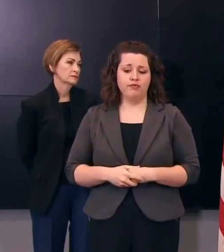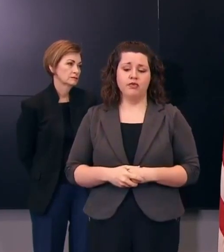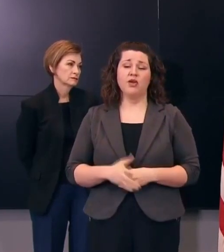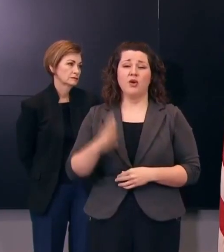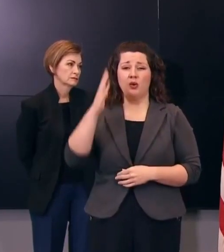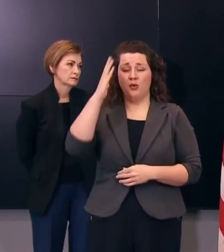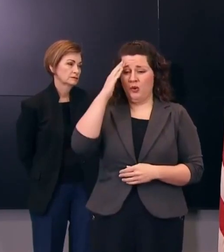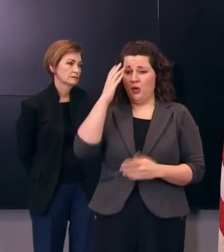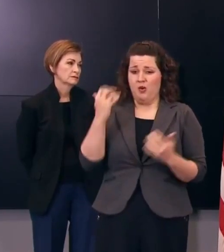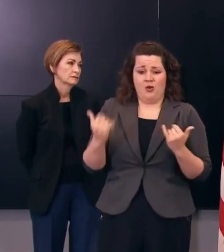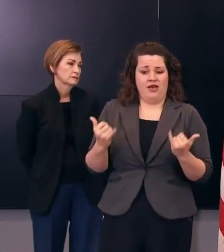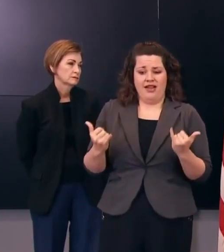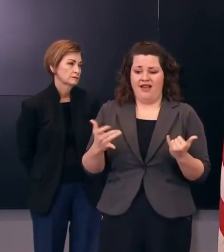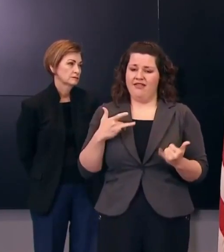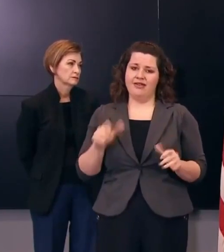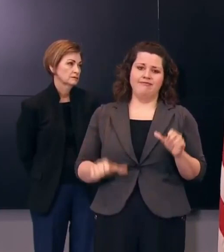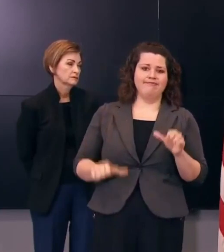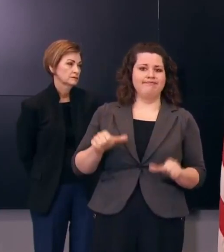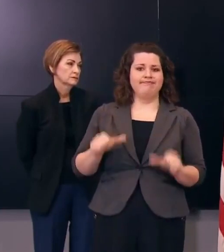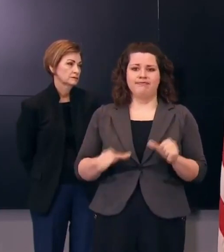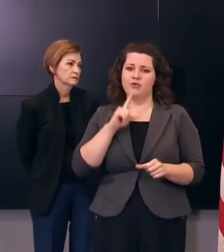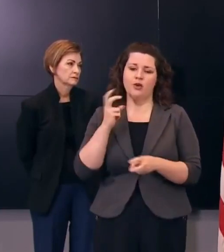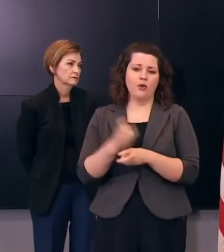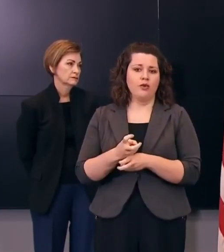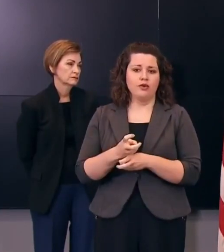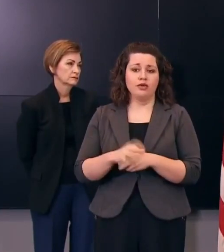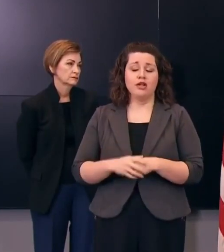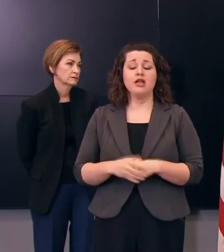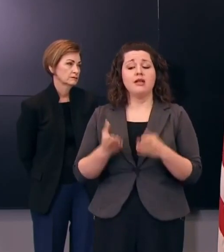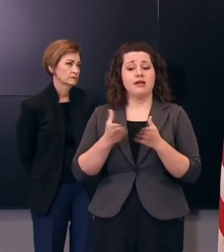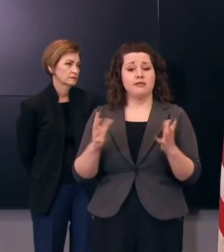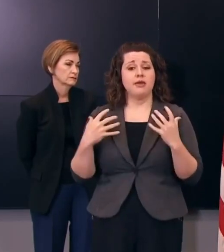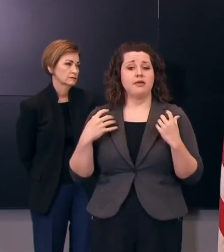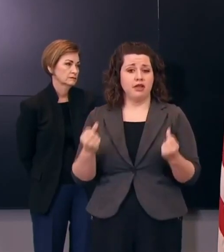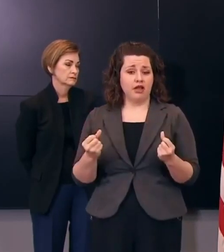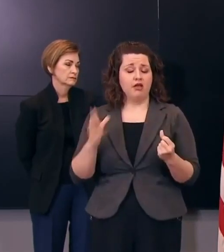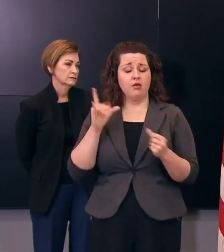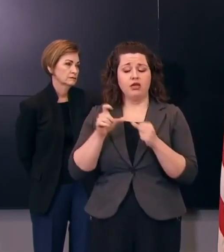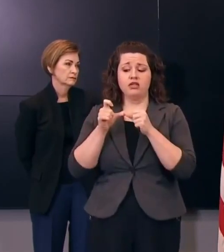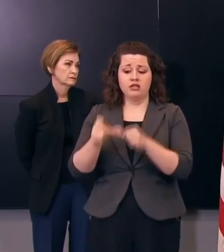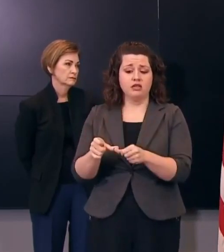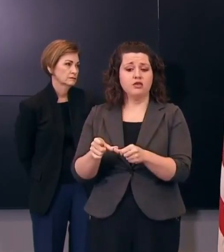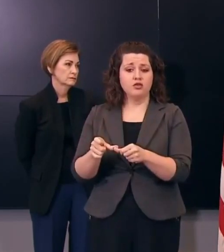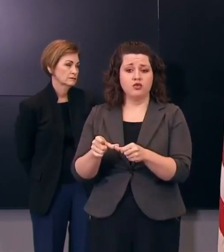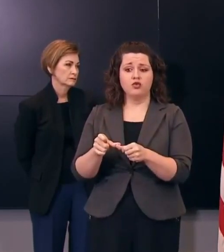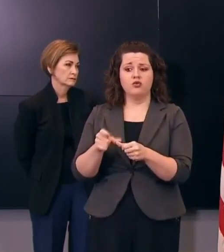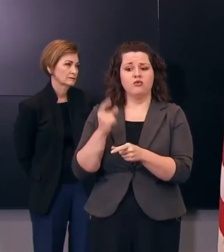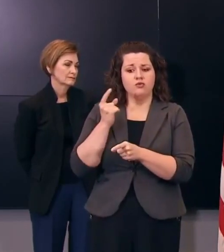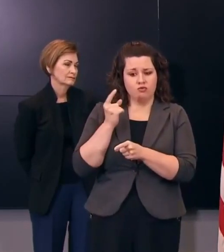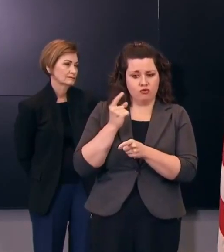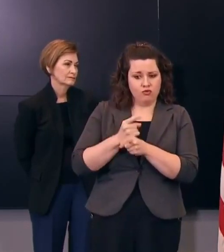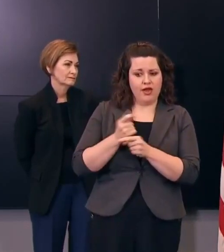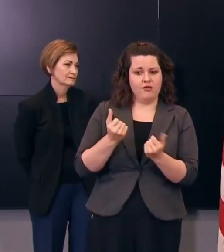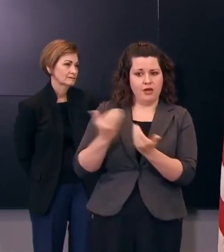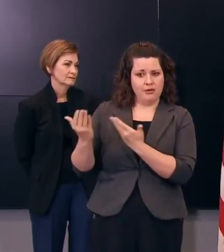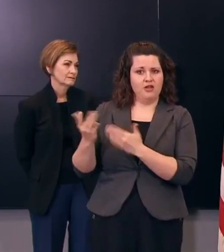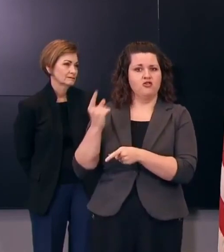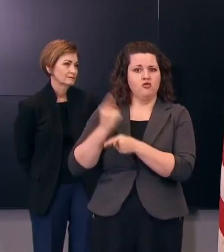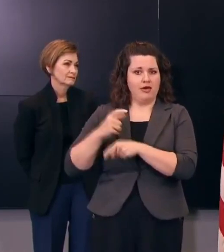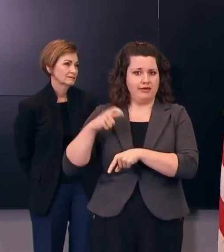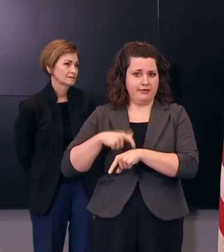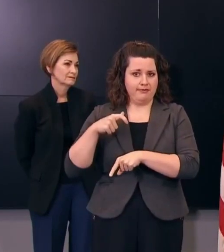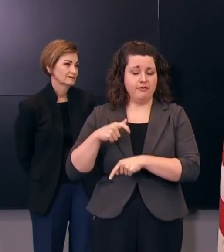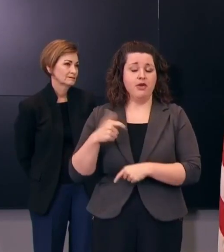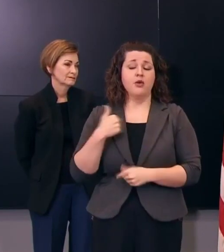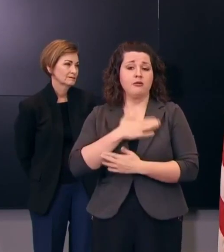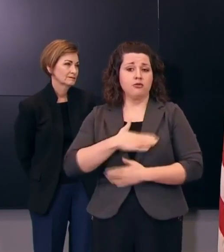a difficult and uncertain time. Public health will continue to make the right recommendations at the right time, and we appreciate